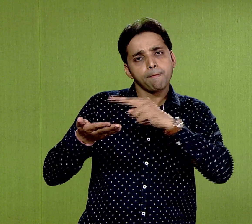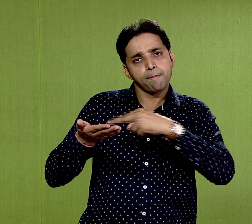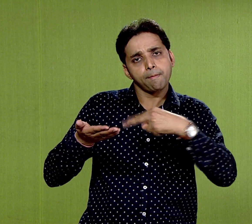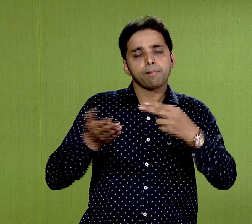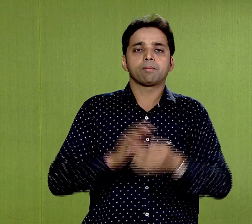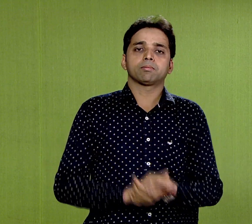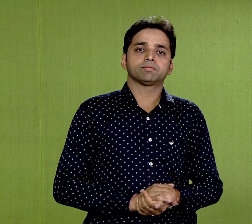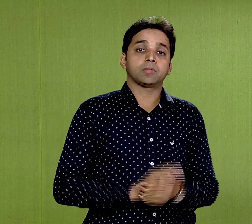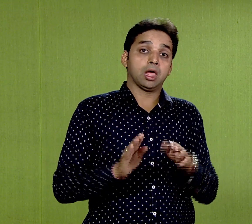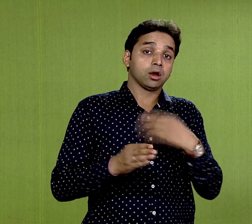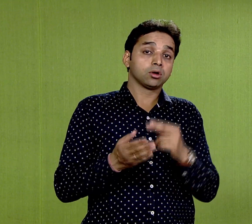During the Sultanate period,